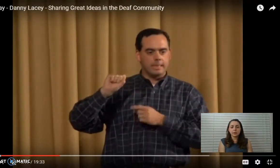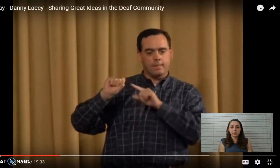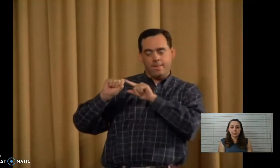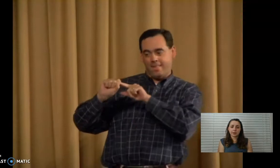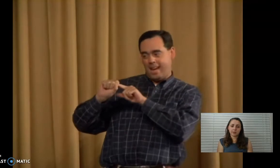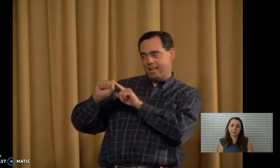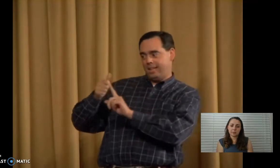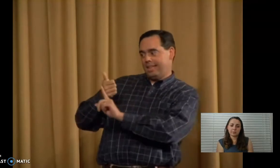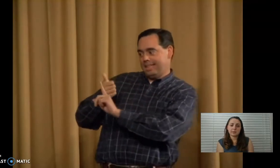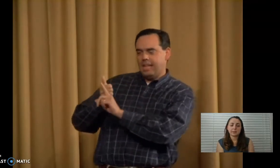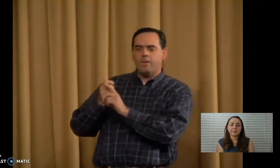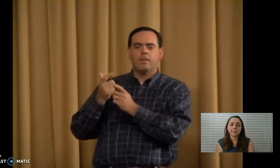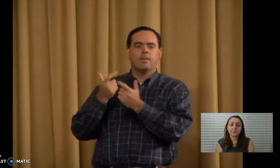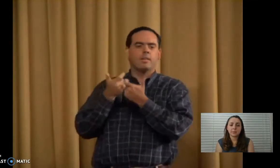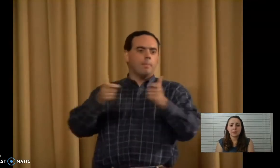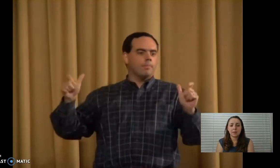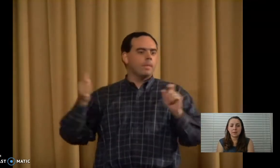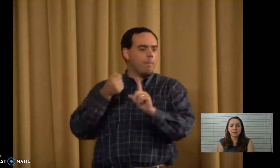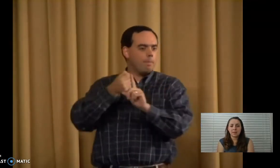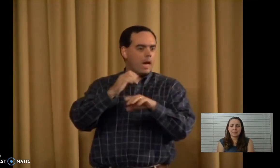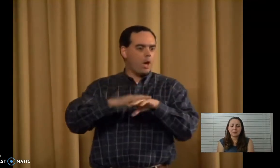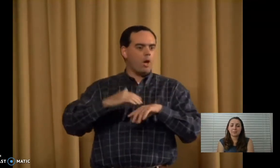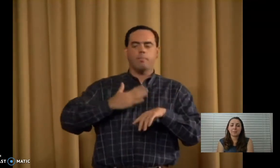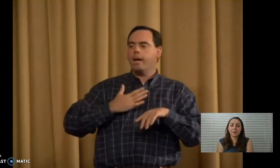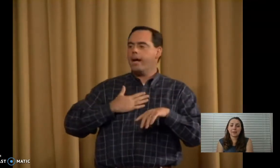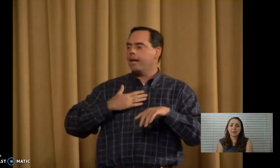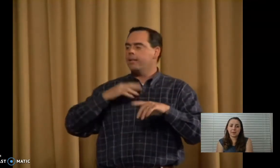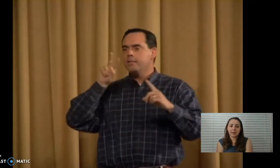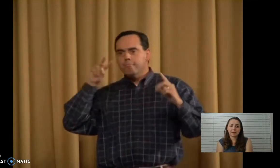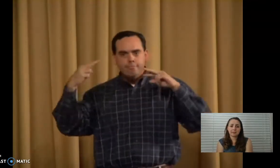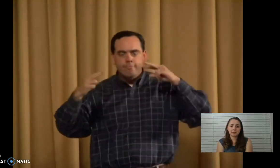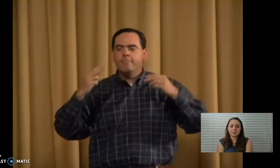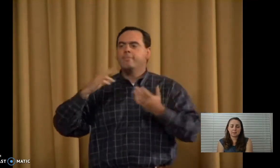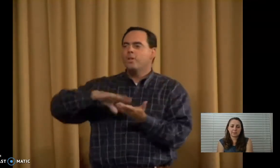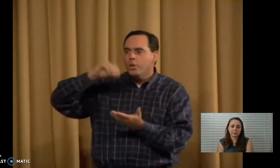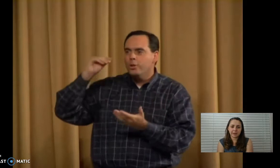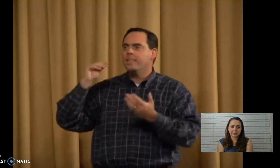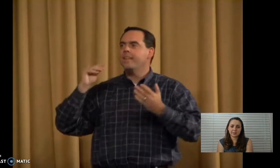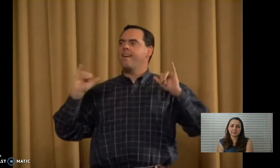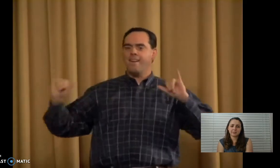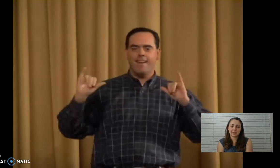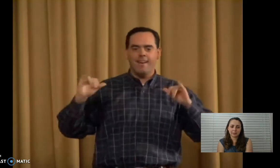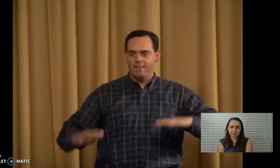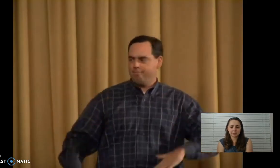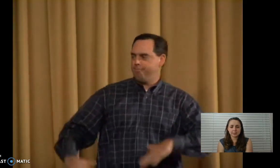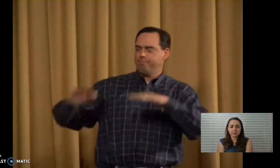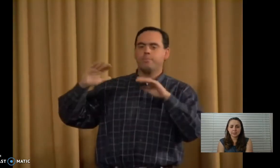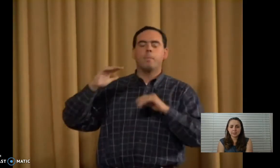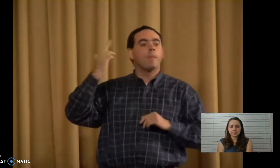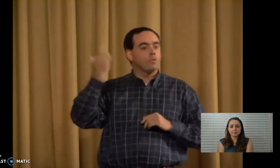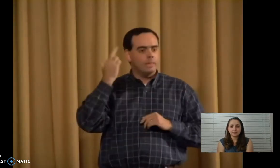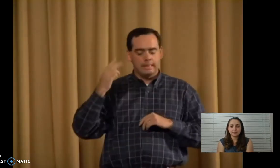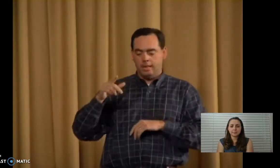So I grew up on a college campus, and that was a big impact on my perspective and how I learned.